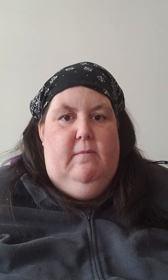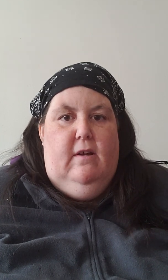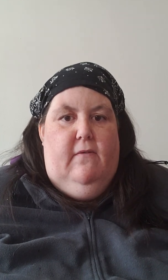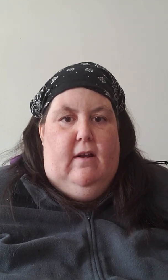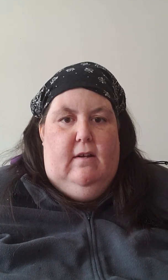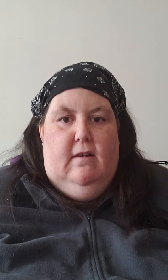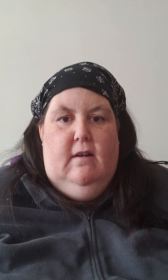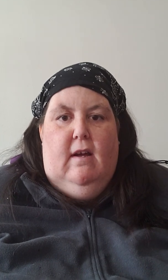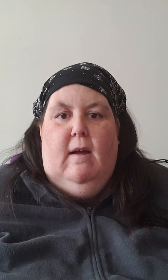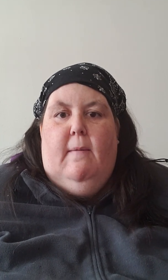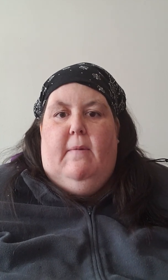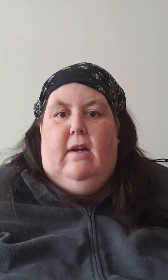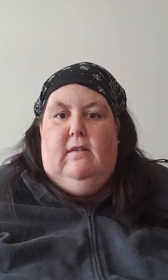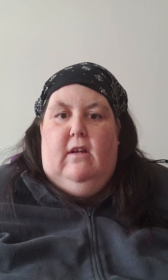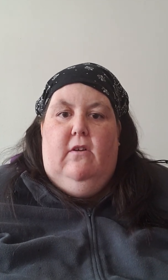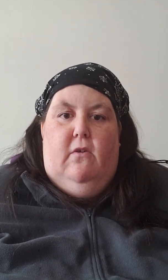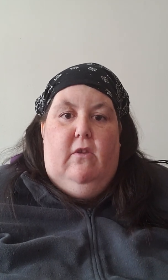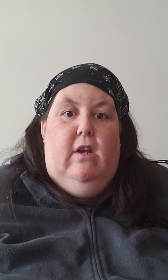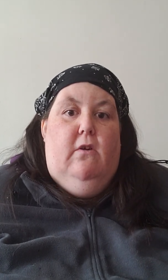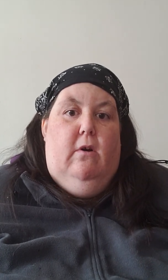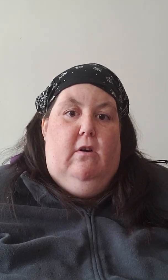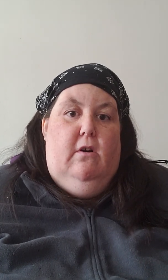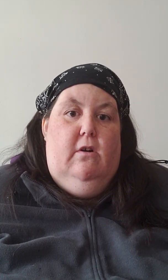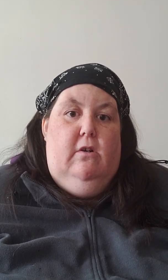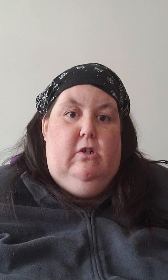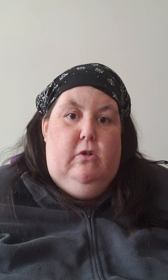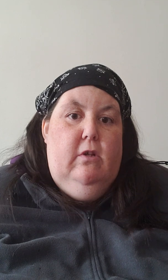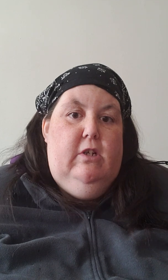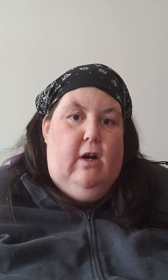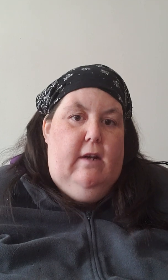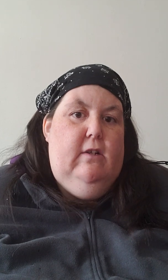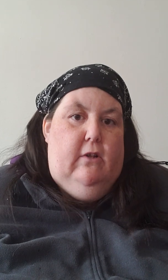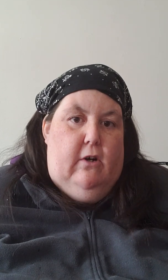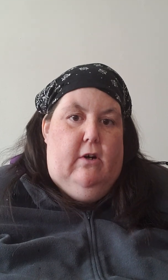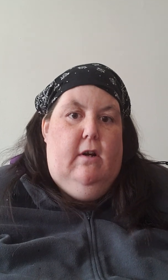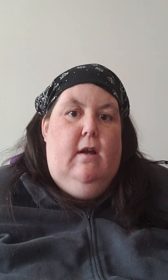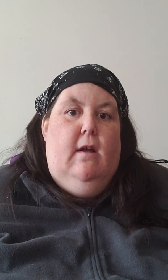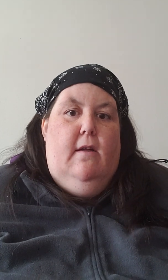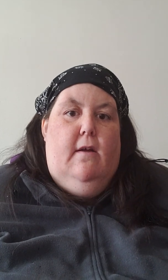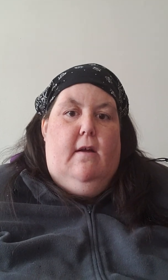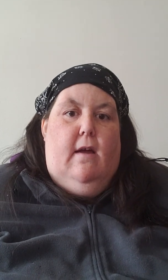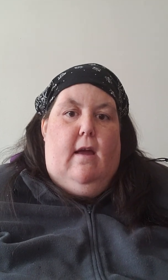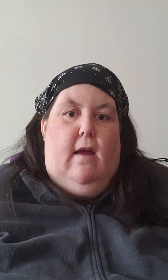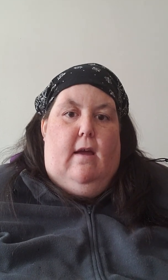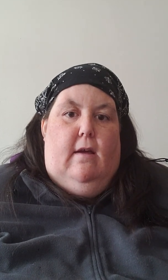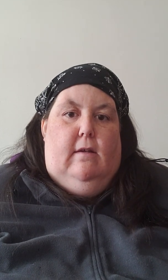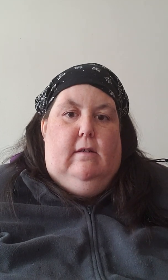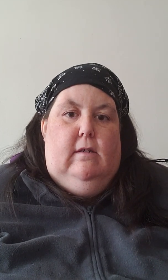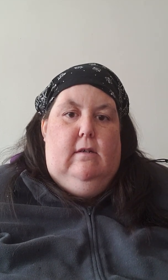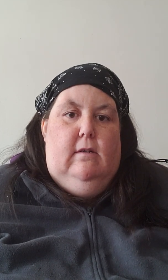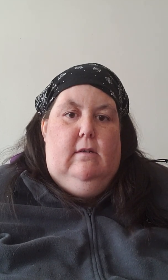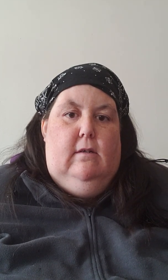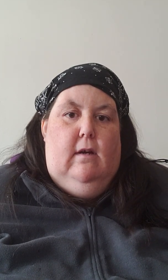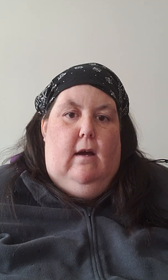be offended because they know that you are truly trying to learn and